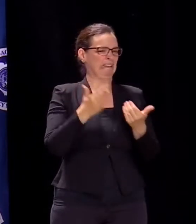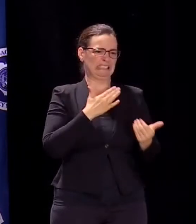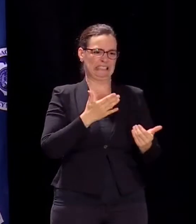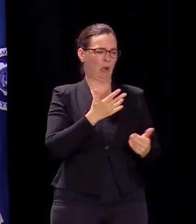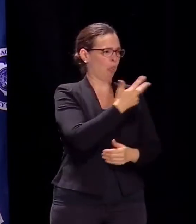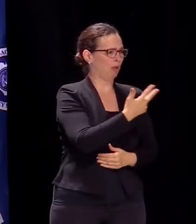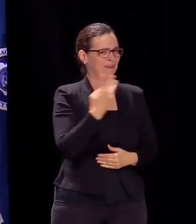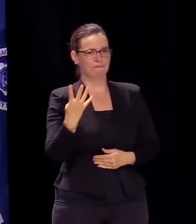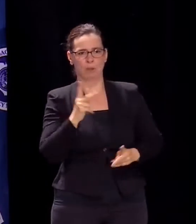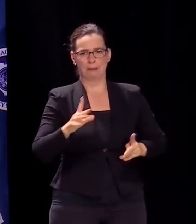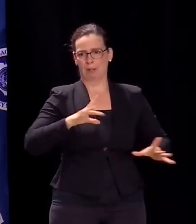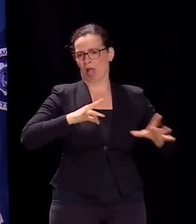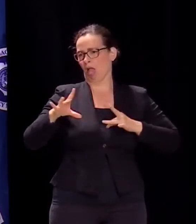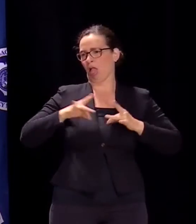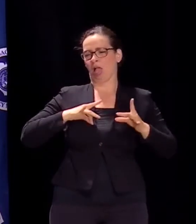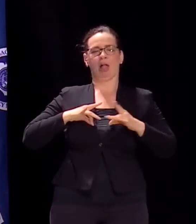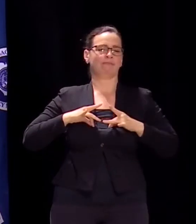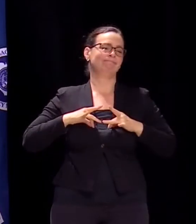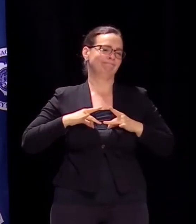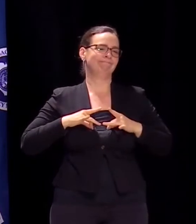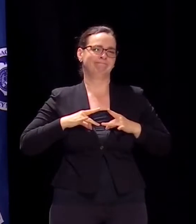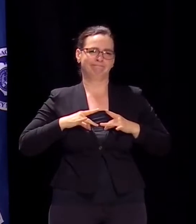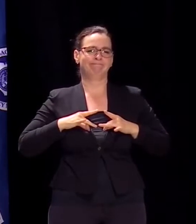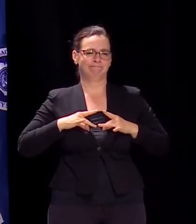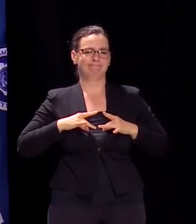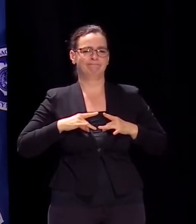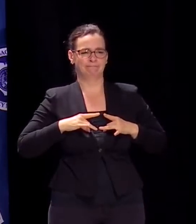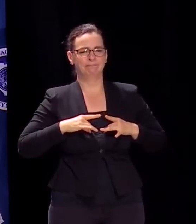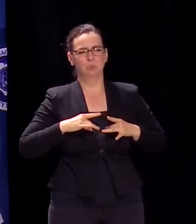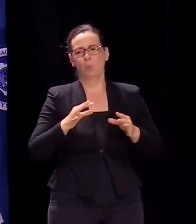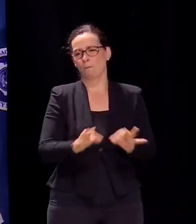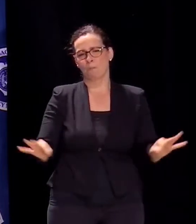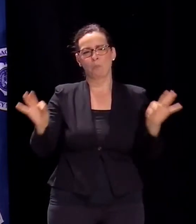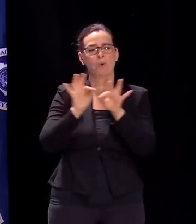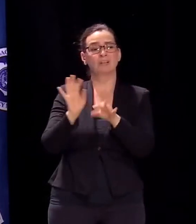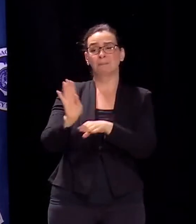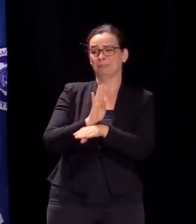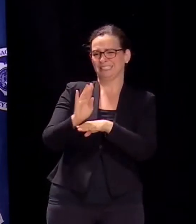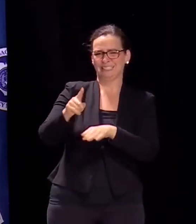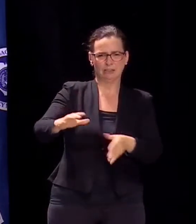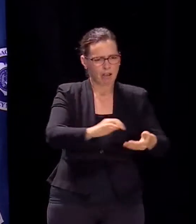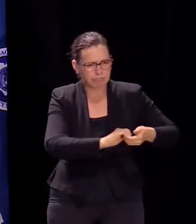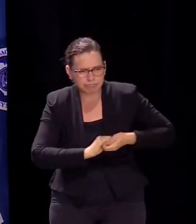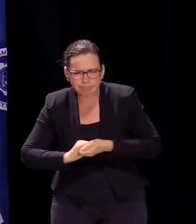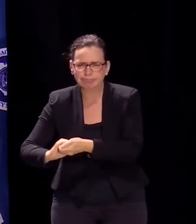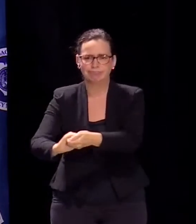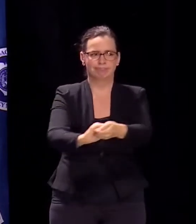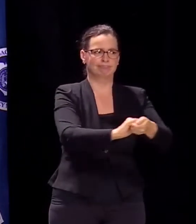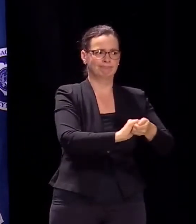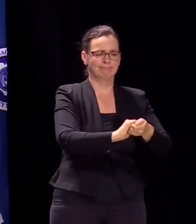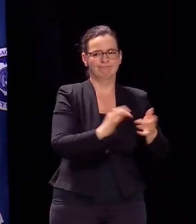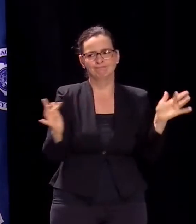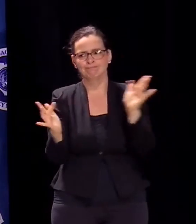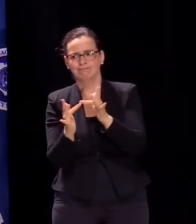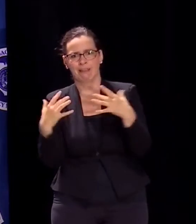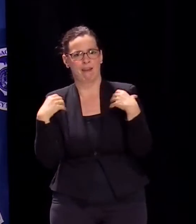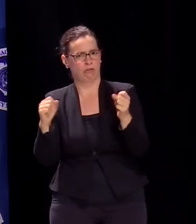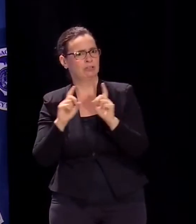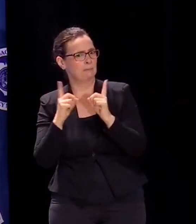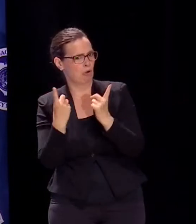So we need to have our business community work with us on this. I know they will. And so that we continue to make tremendous